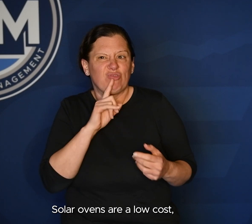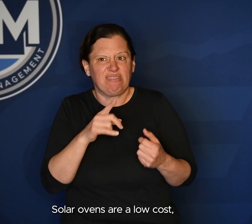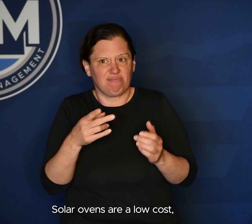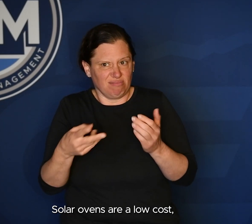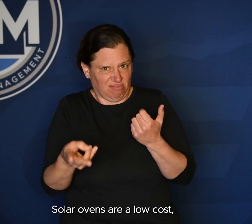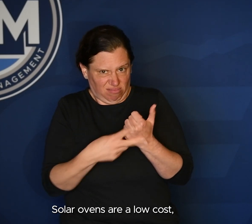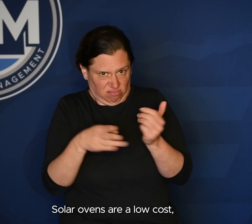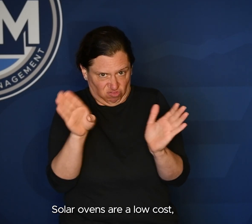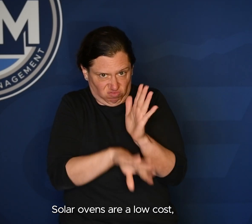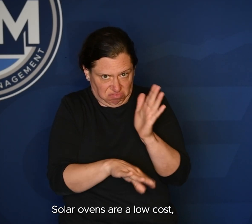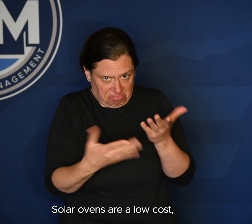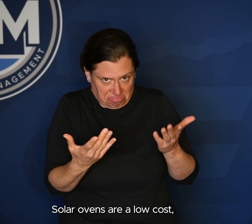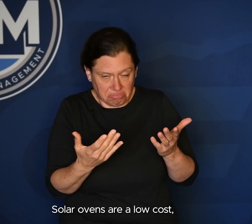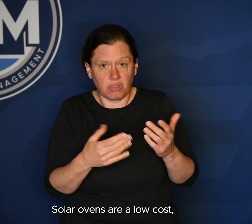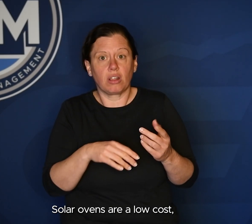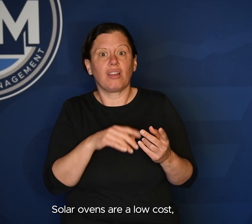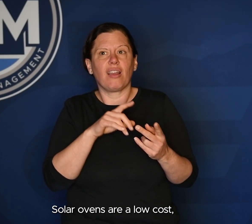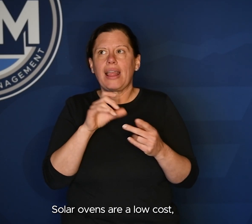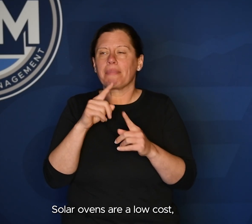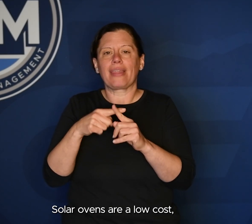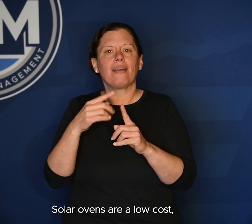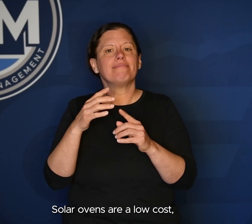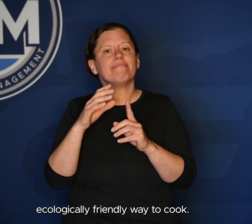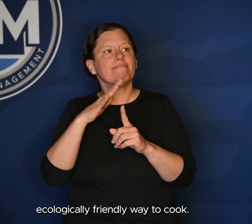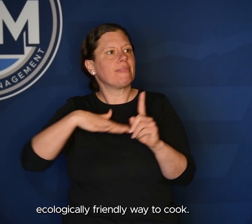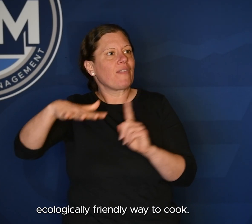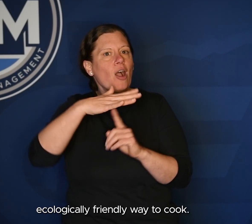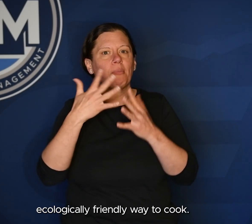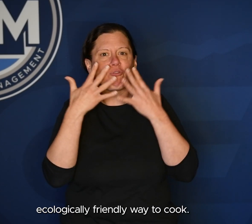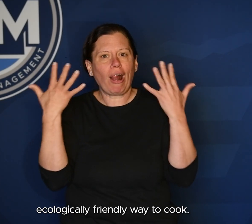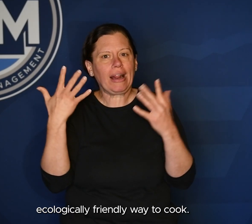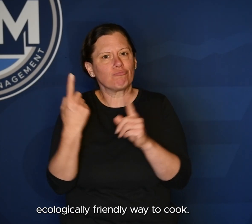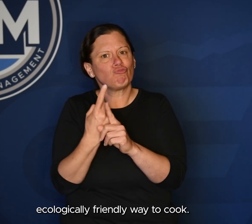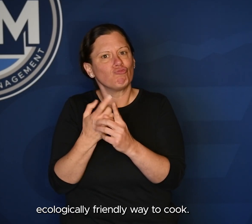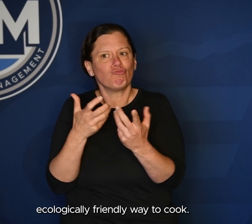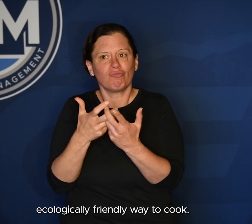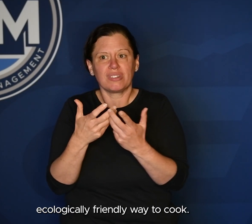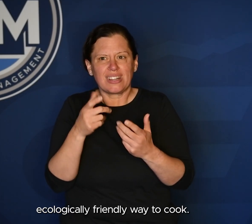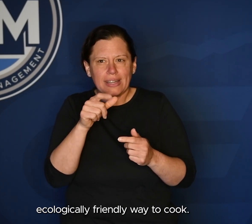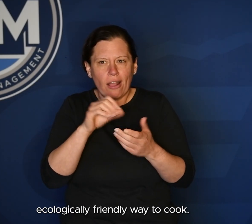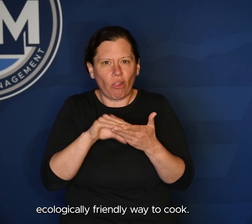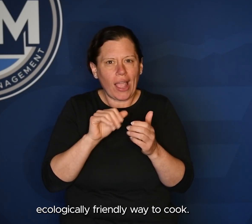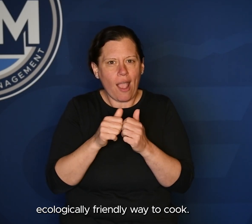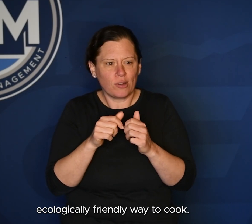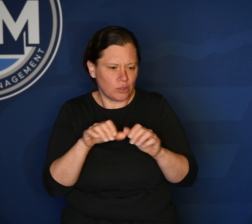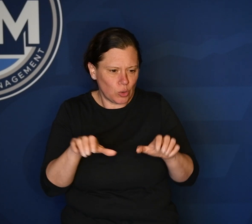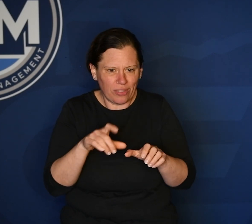Solar ovens are a low-cost, ecologically friendly way to cook.